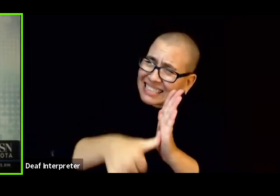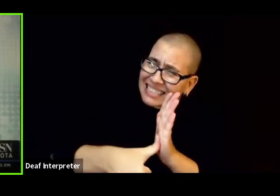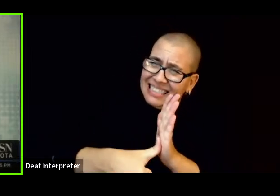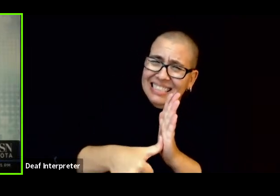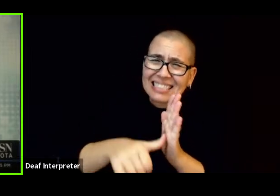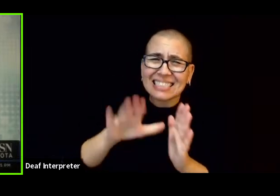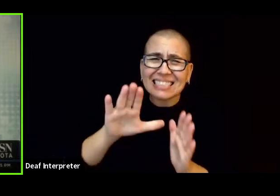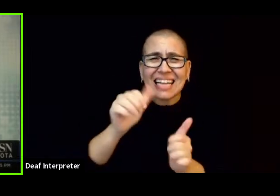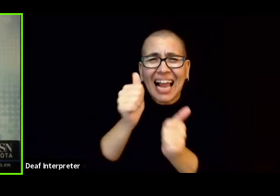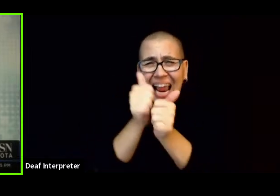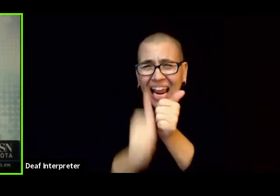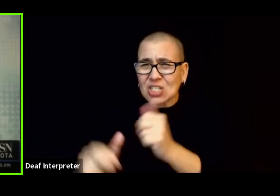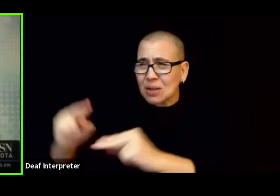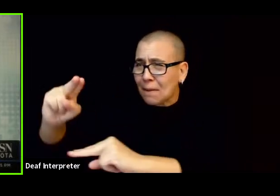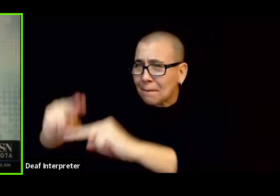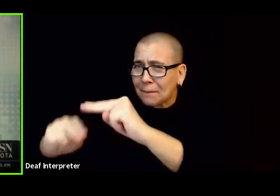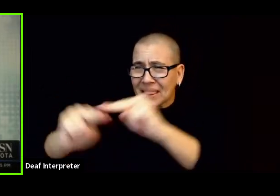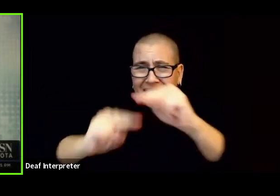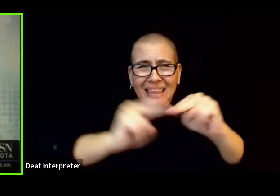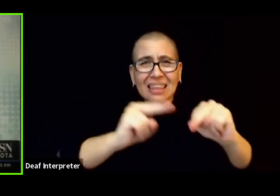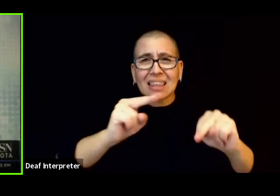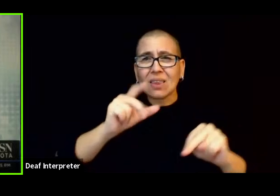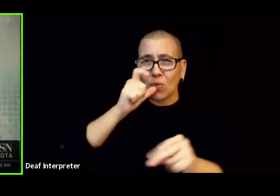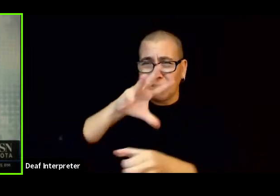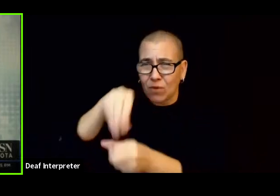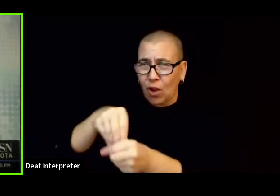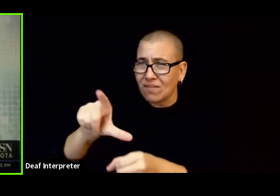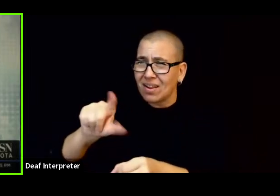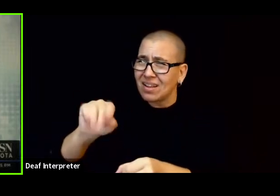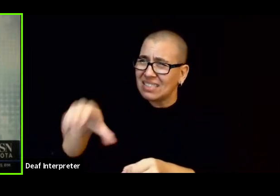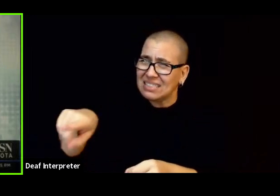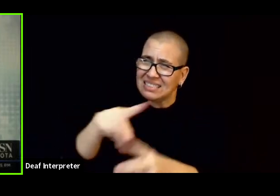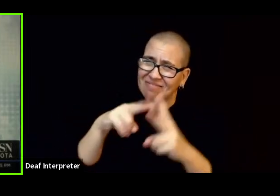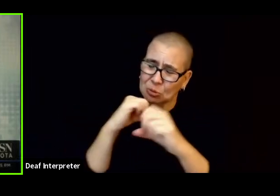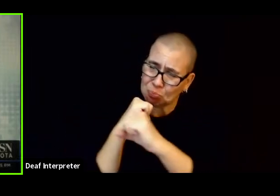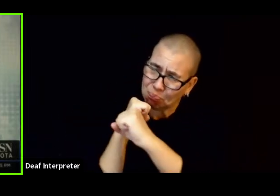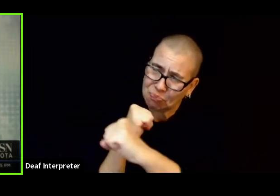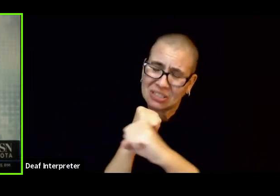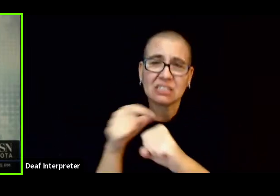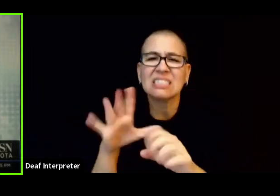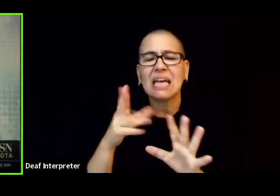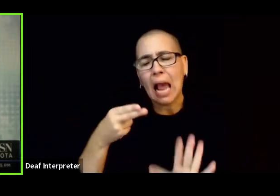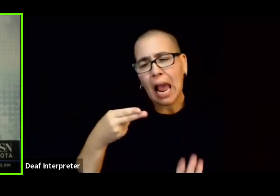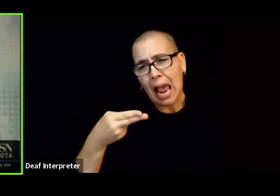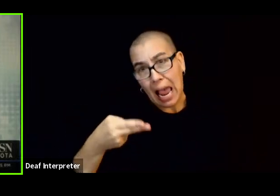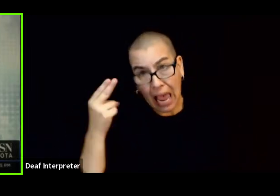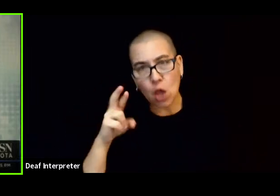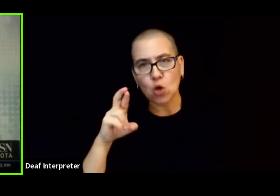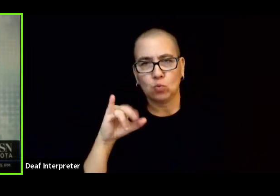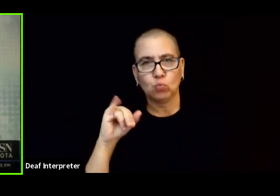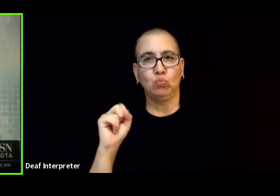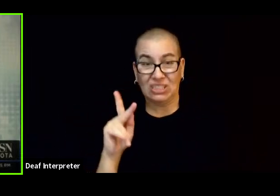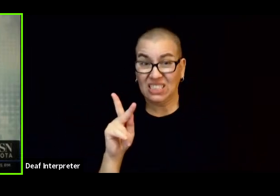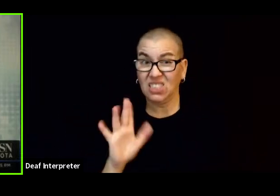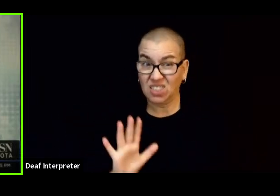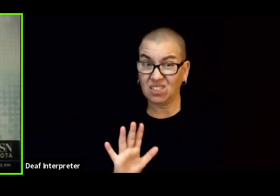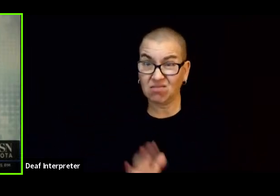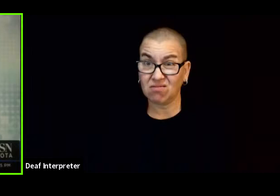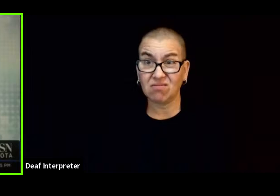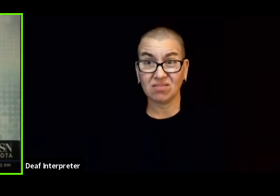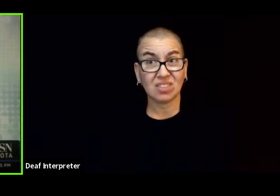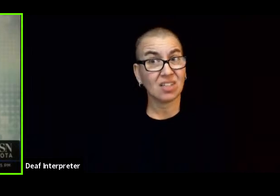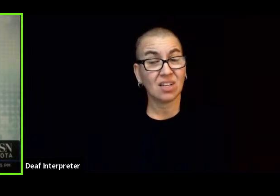infections. Long-term care facilities, with our assistance, have truly made great efforts to keep their residents and staff